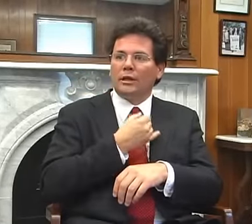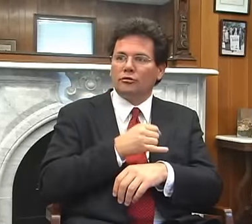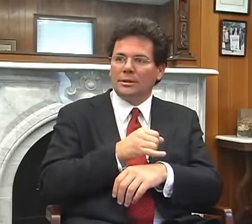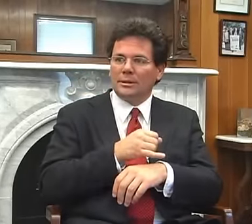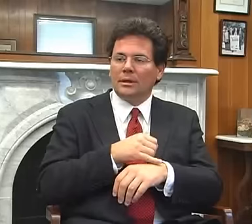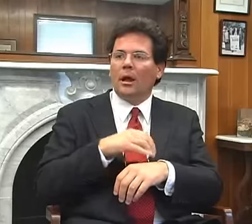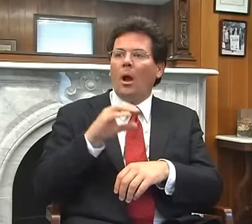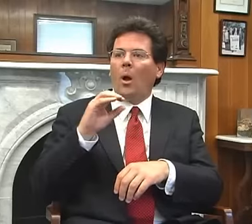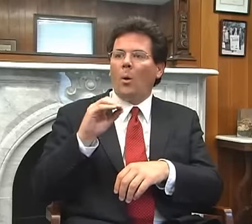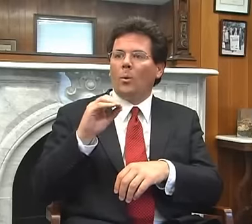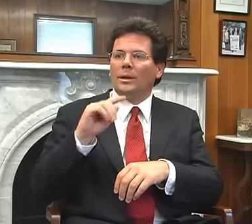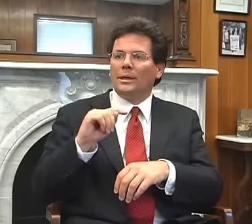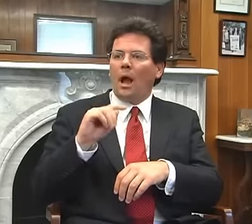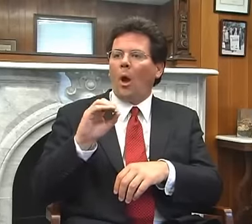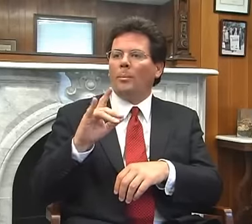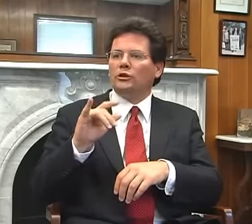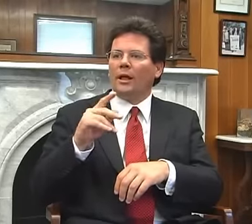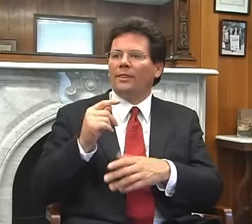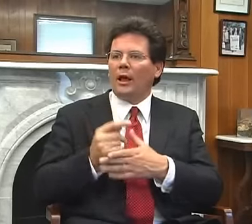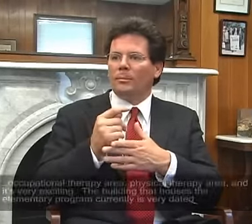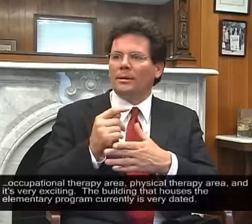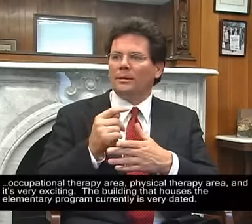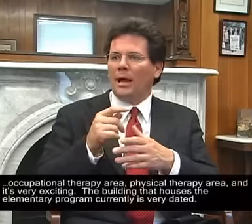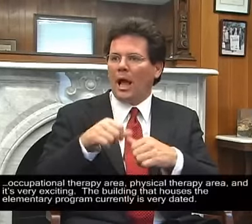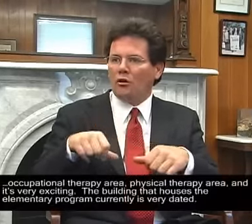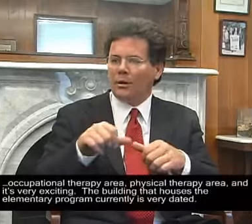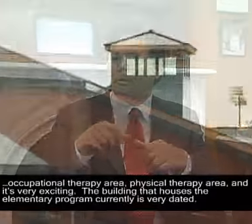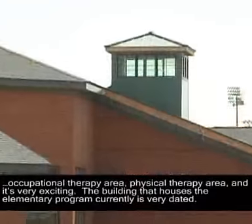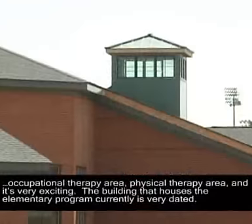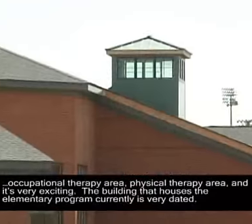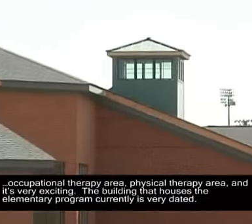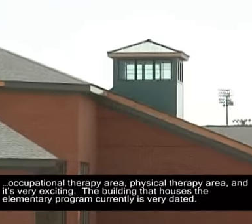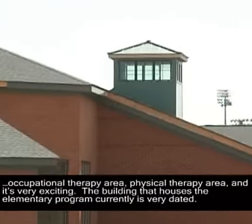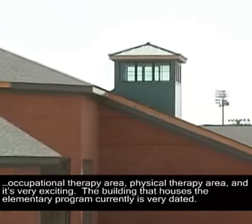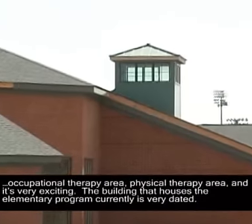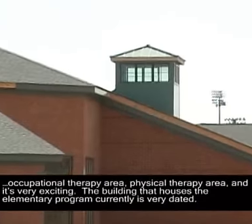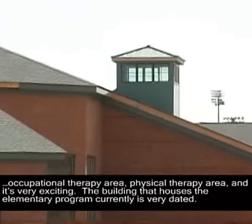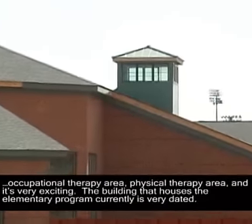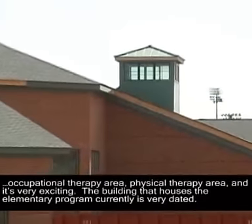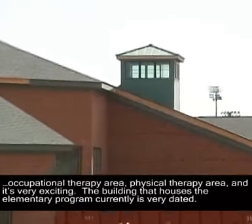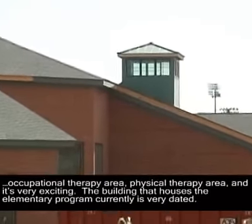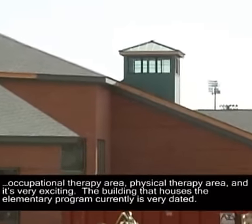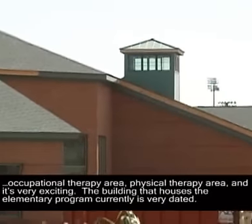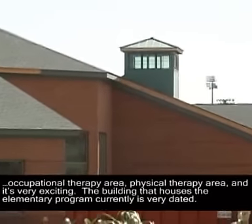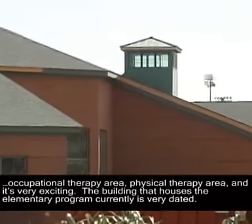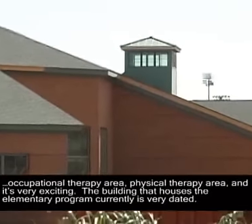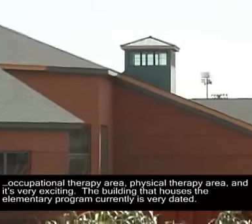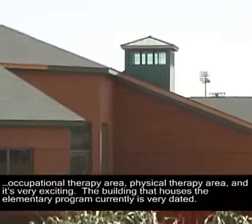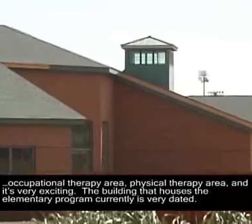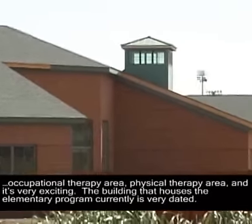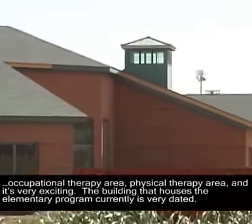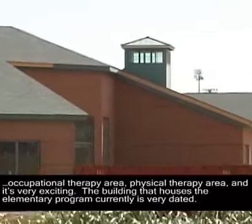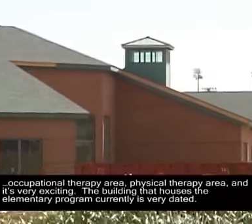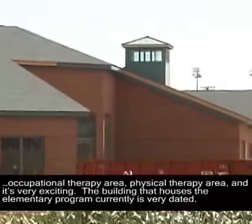classes, infirmary, occupational therapy area, physical therapy area, and it's very